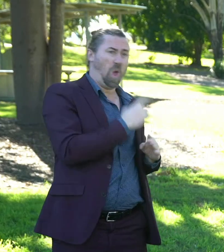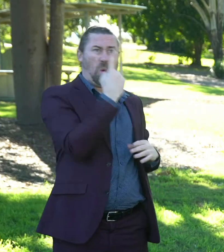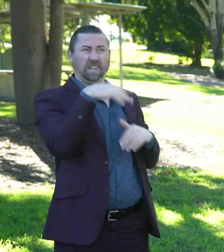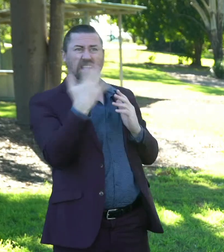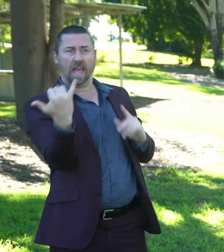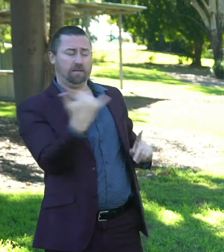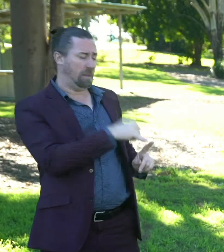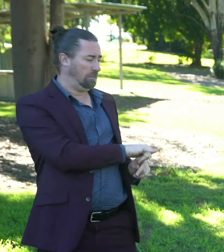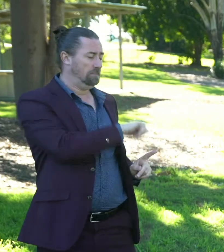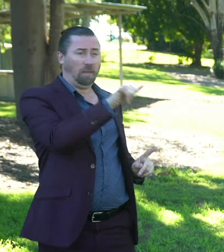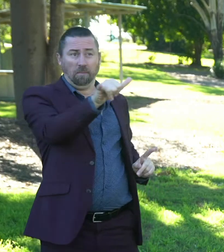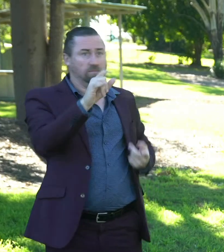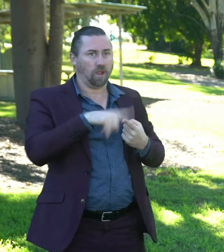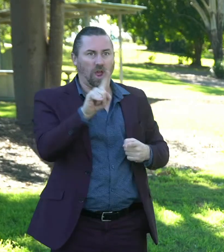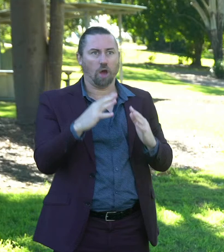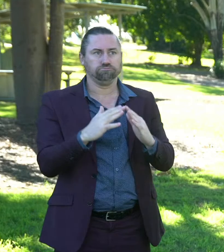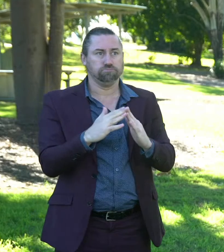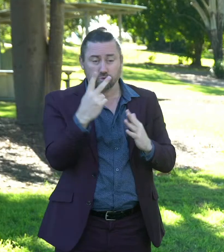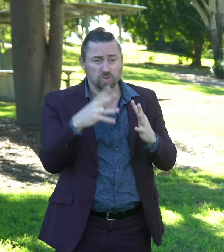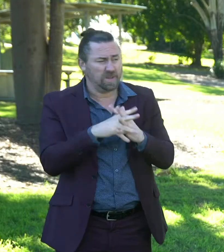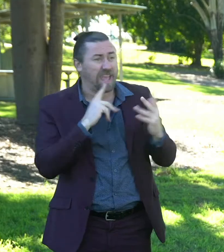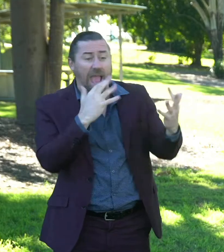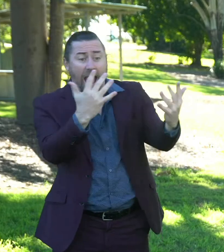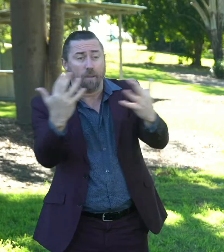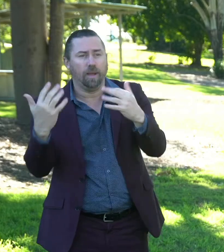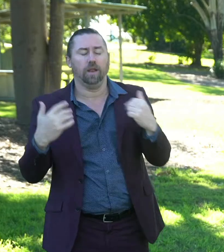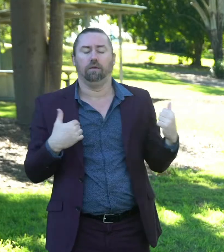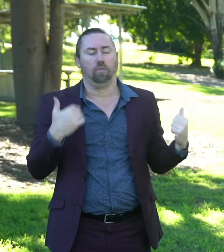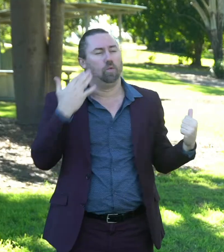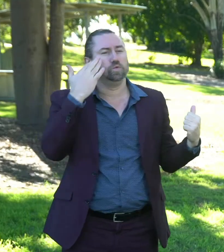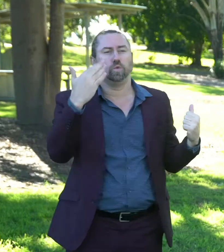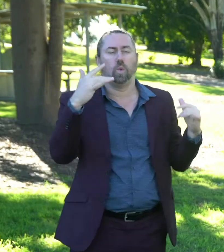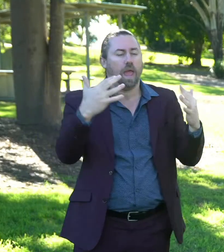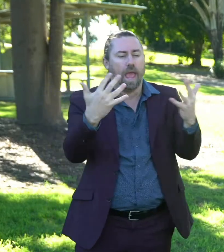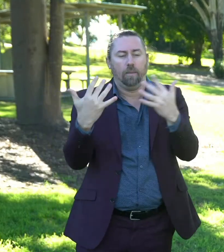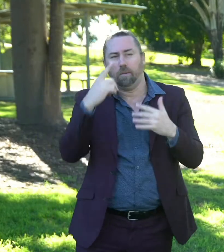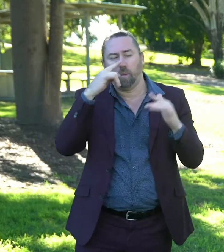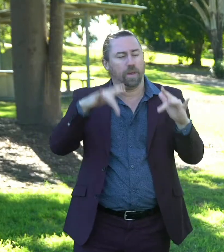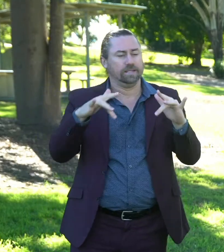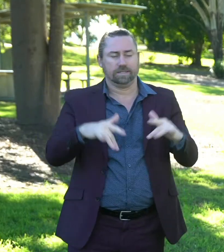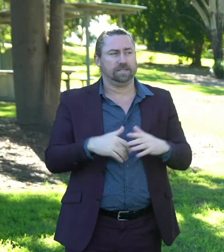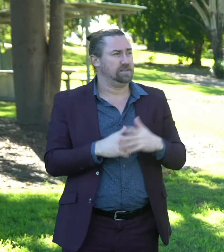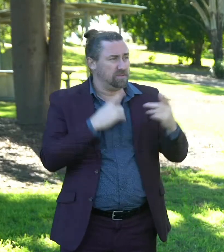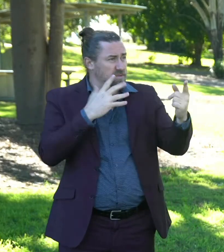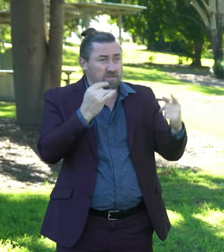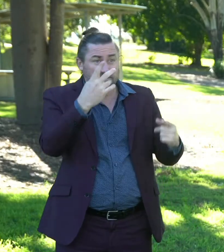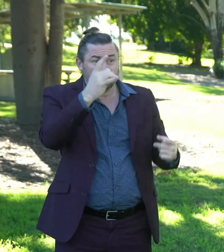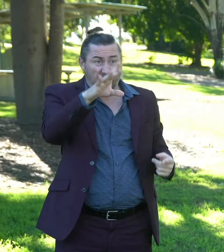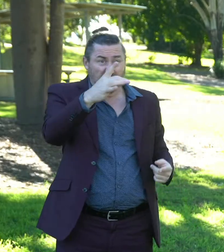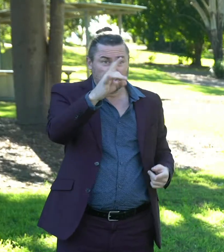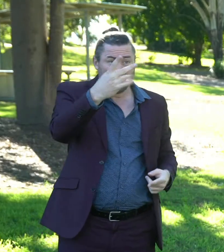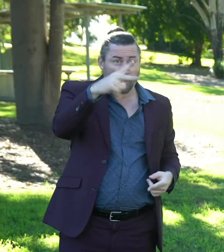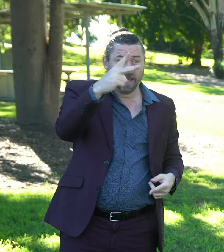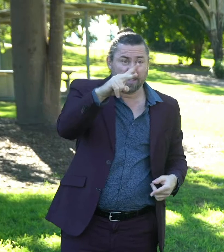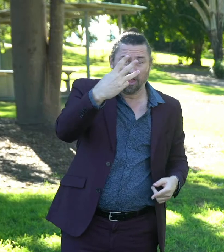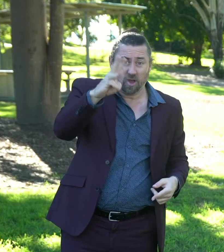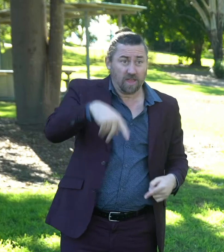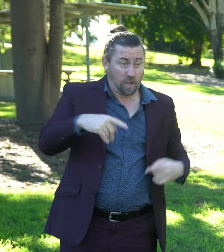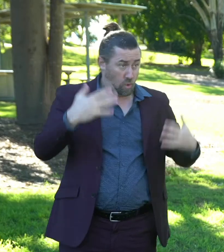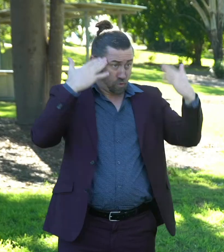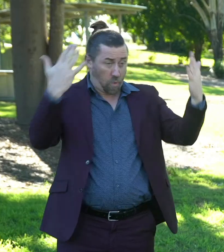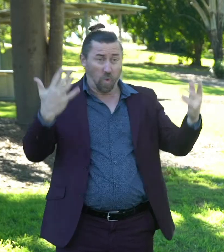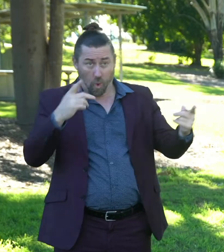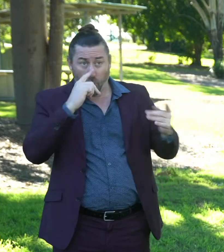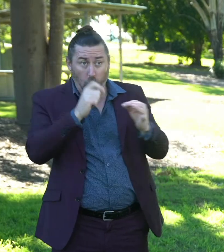quieter hotspot. Any idea of how many people? I don't have that information, no. But we know it could be a very large